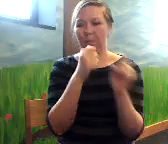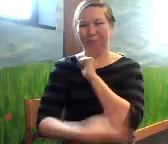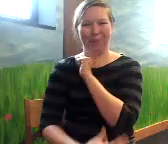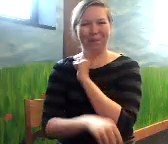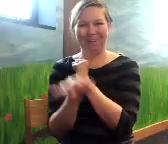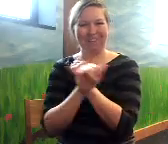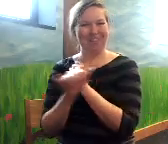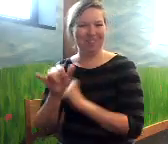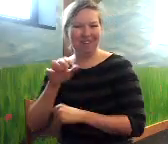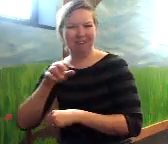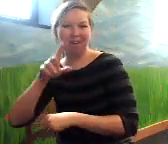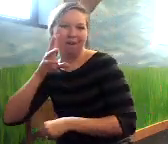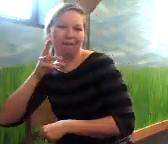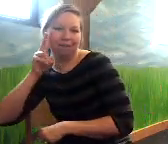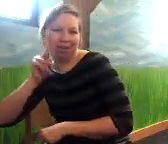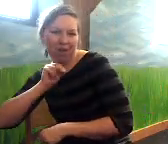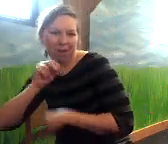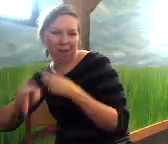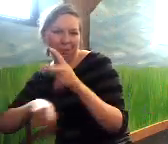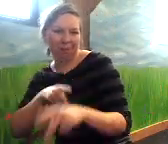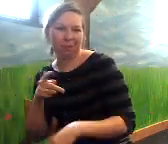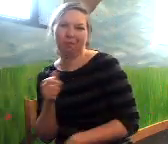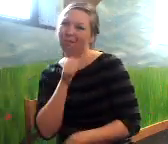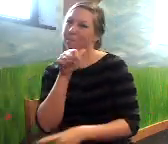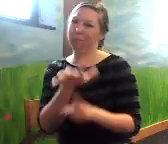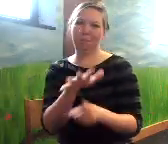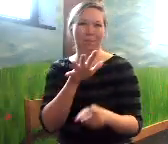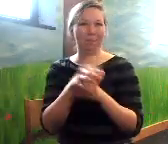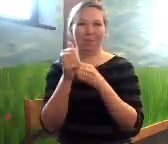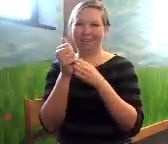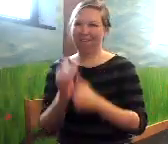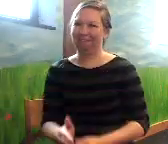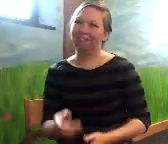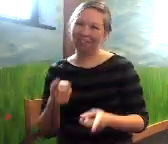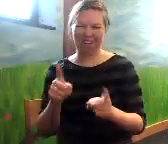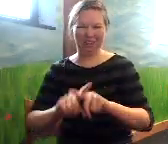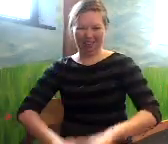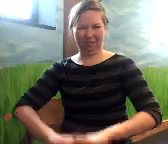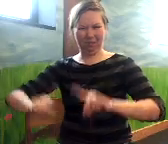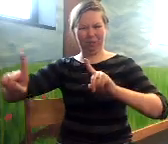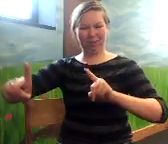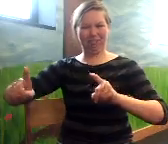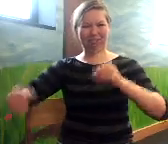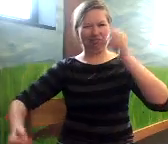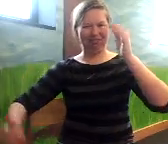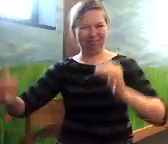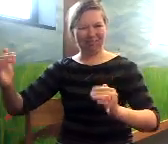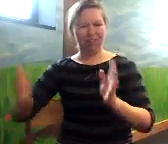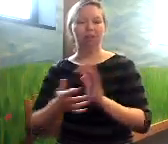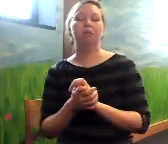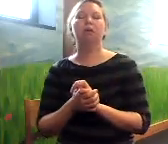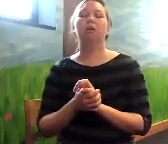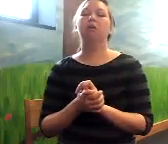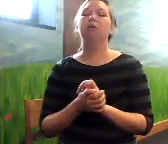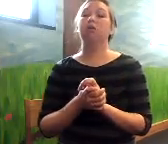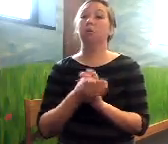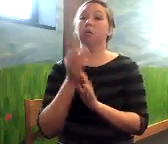matters is, do they support the United States? Do they want to institute open markets, free markets, and